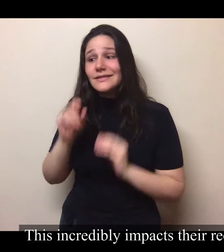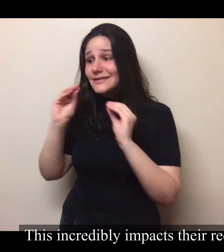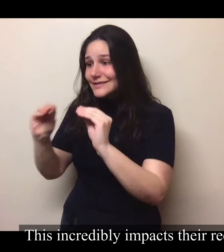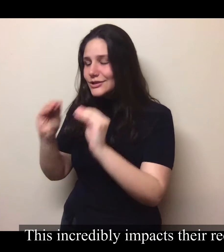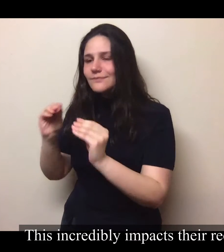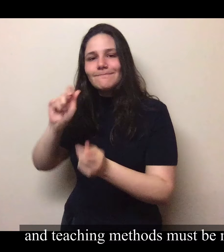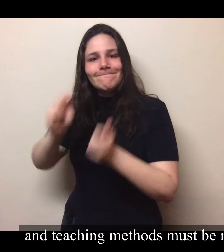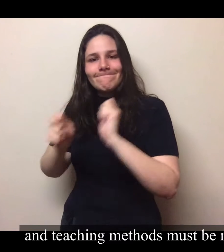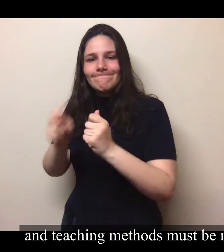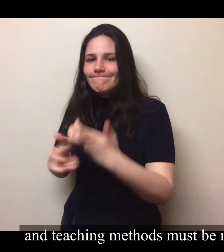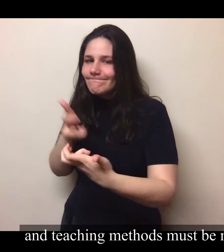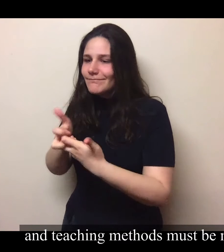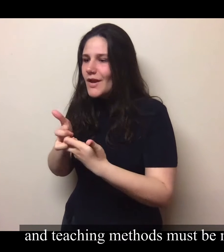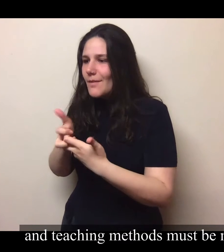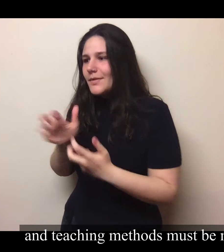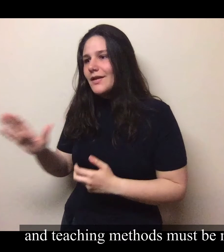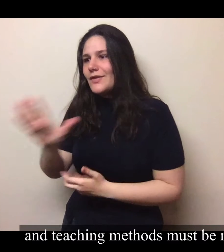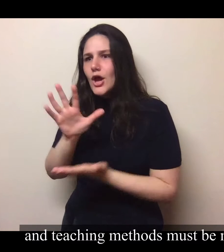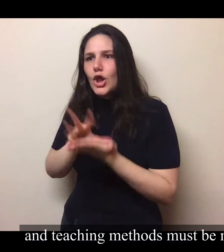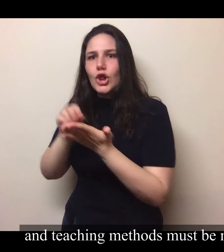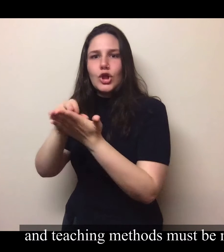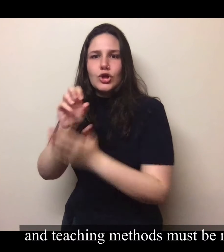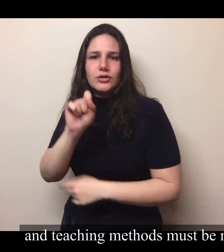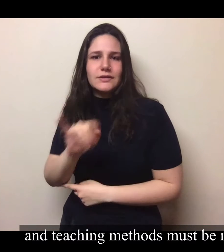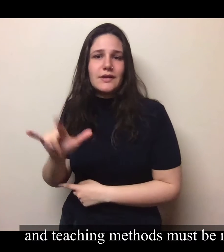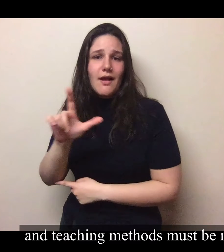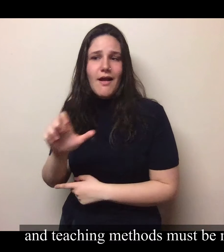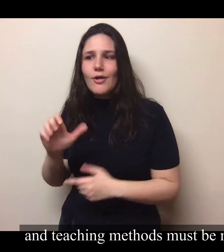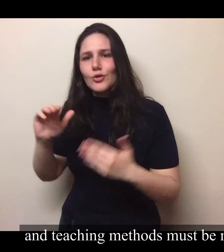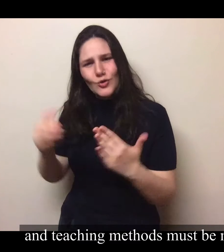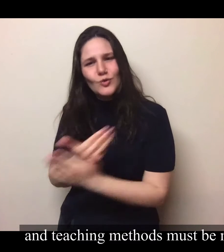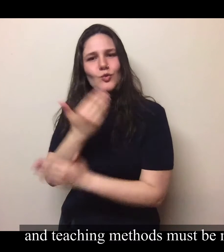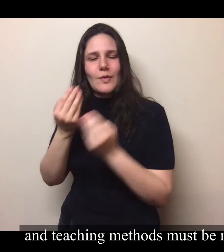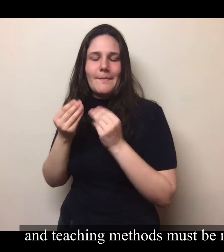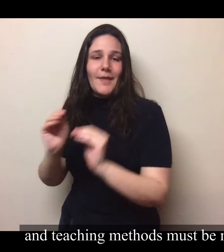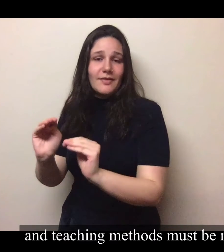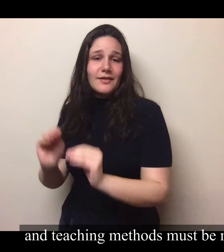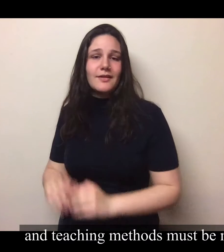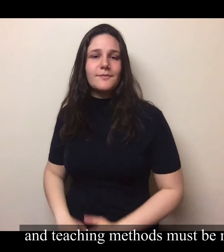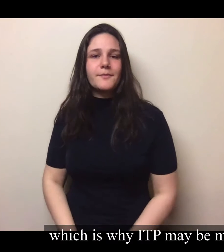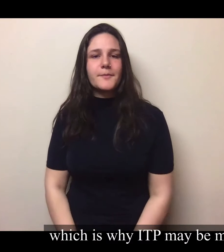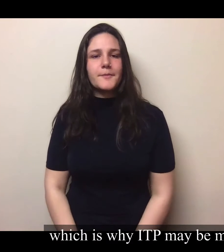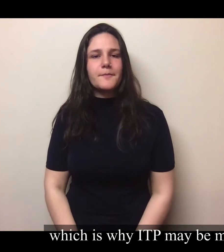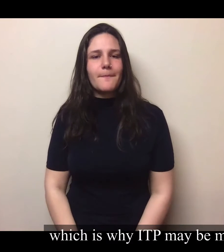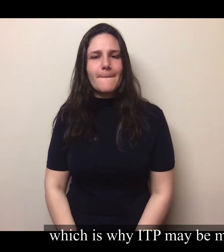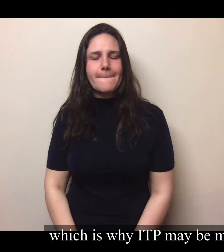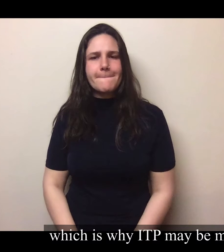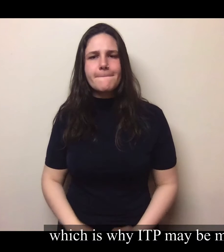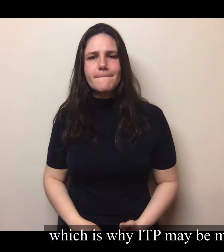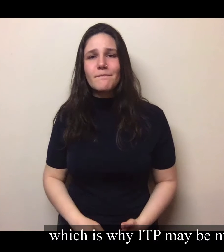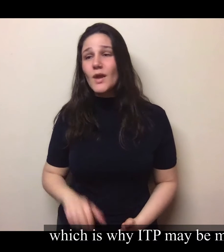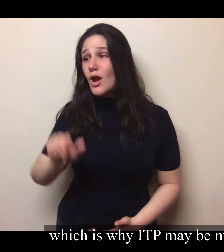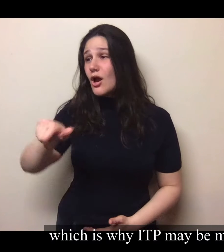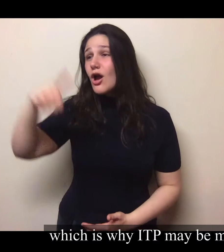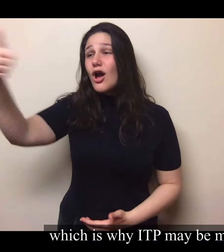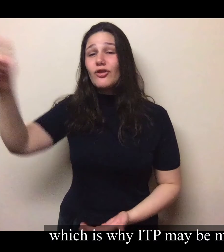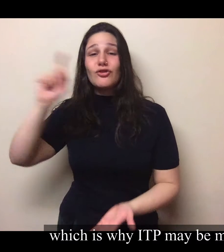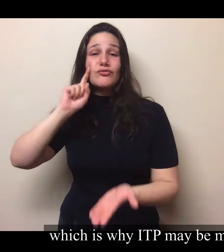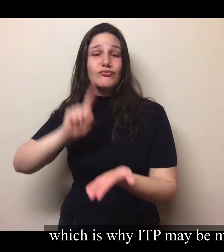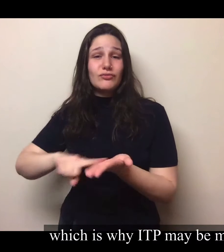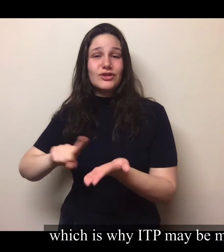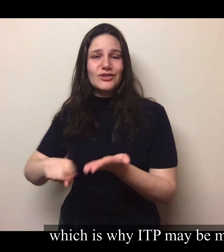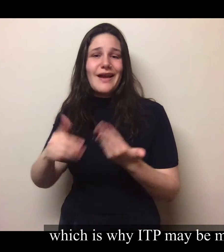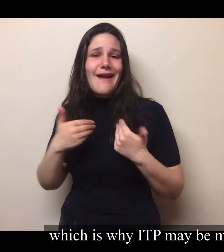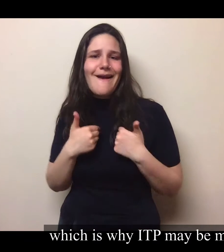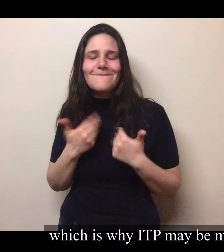expressive accuracy, and teaching methods must be modified in order to be effective, which is why interpreter training programs may